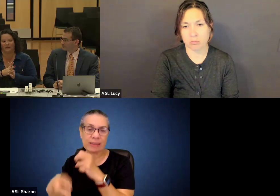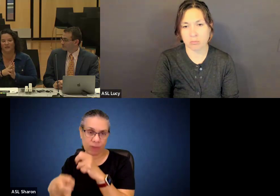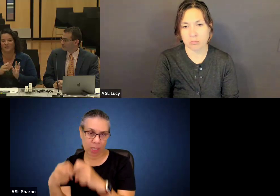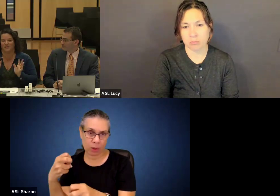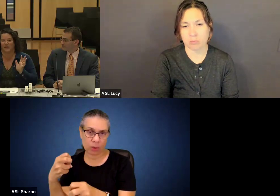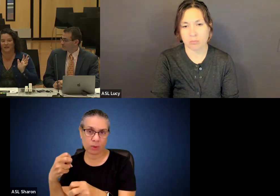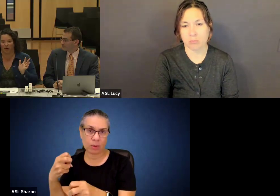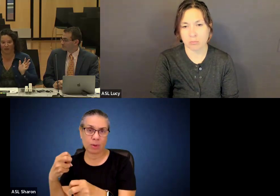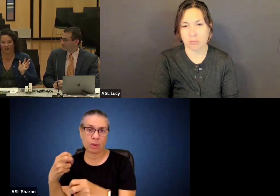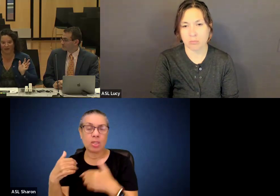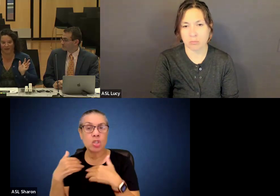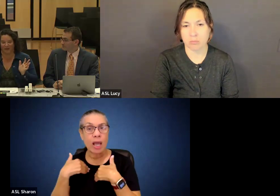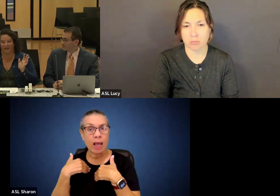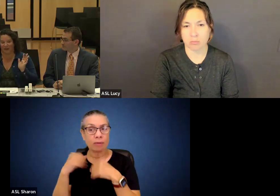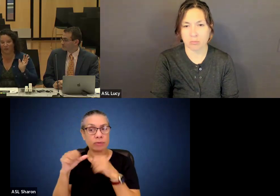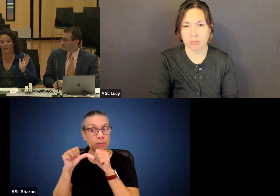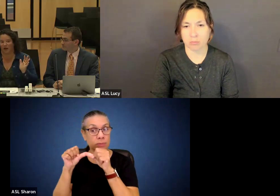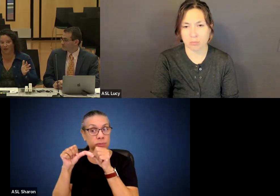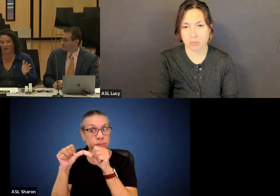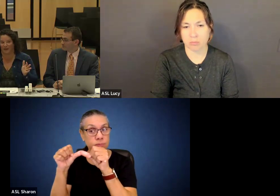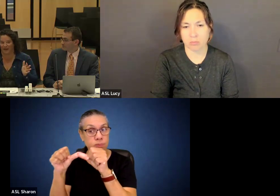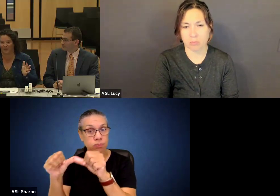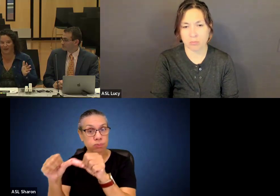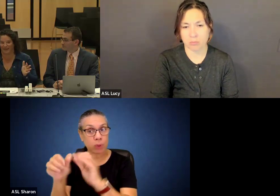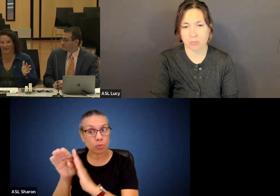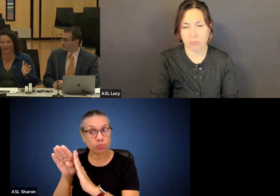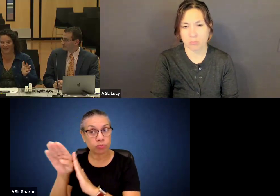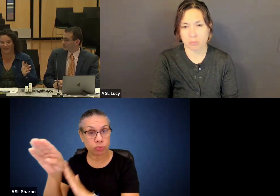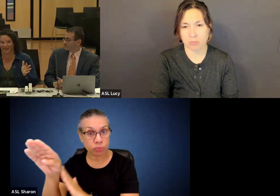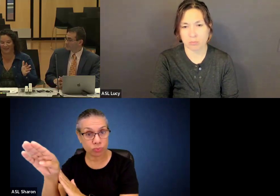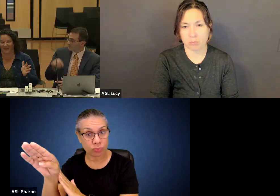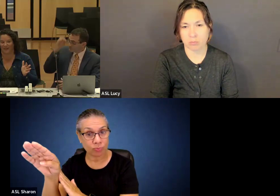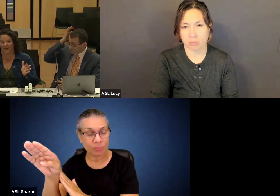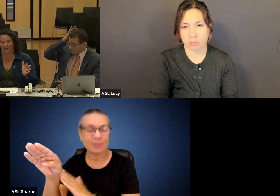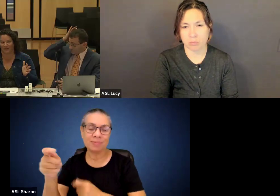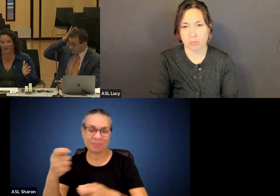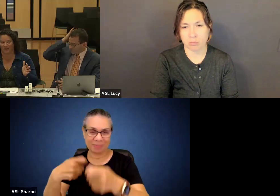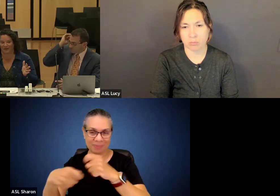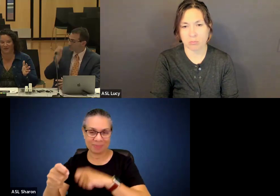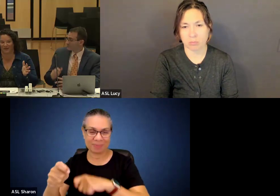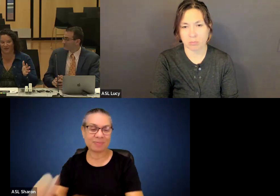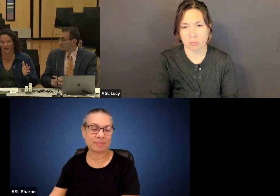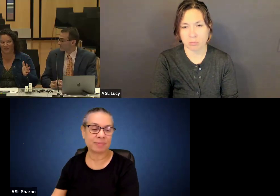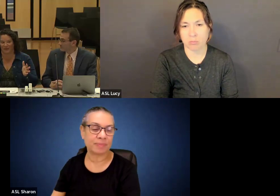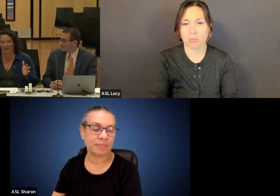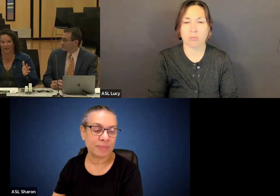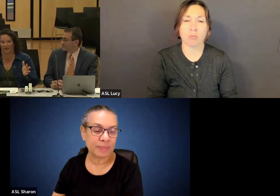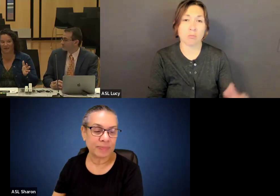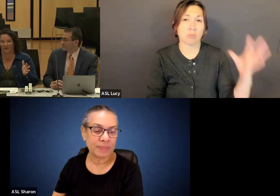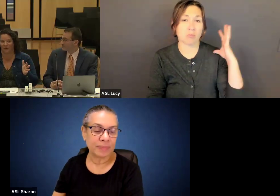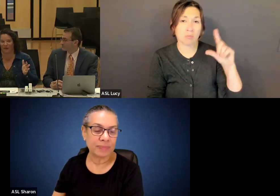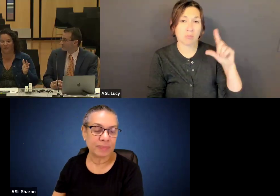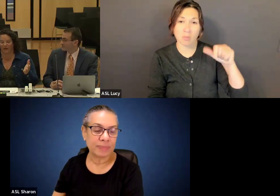to make the sustained progress. And I think we saw this back in 2010. I had the pleasure of joining Turnaround Schools in